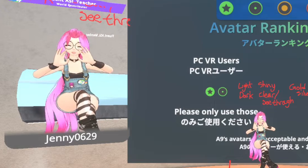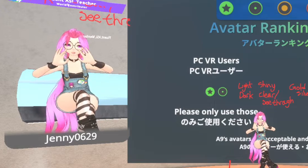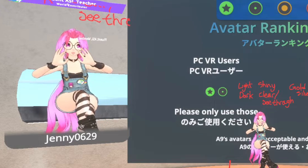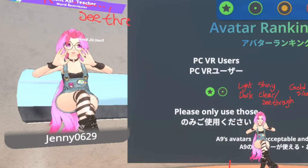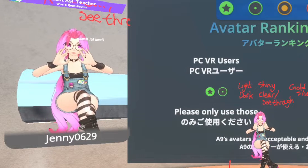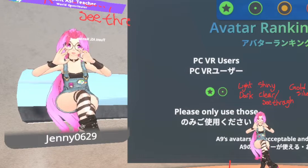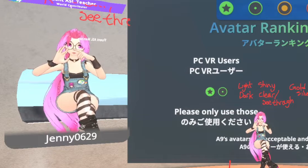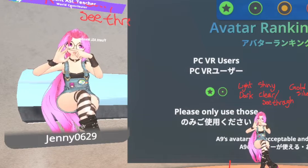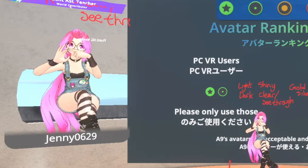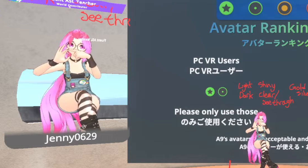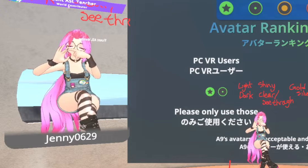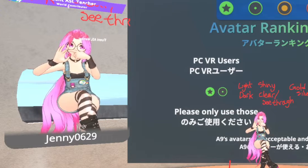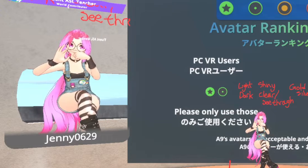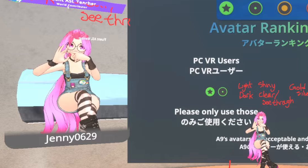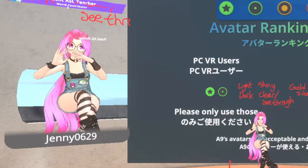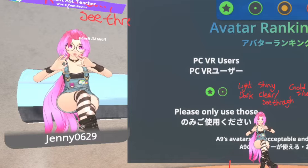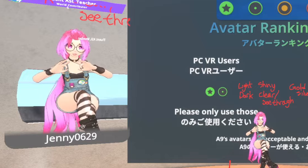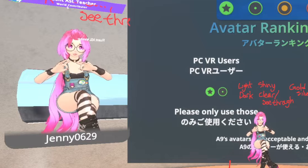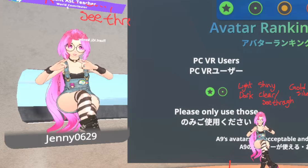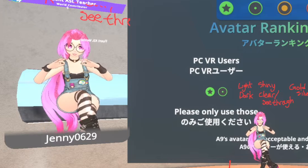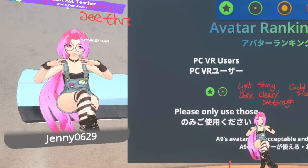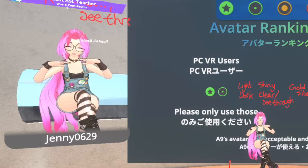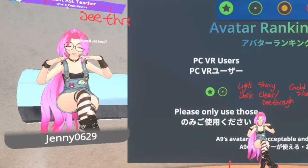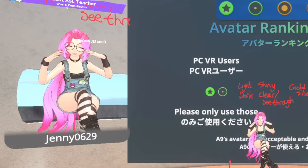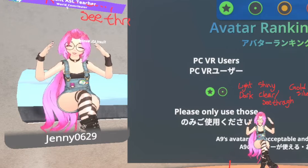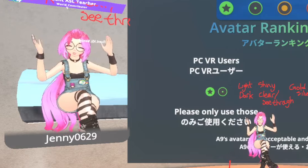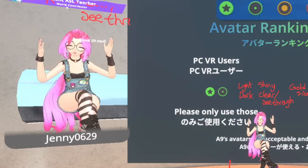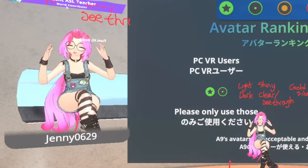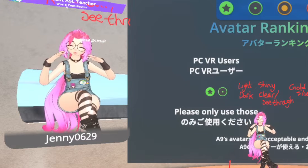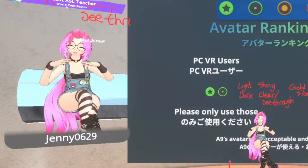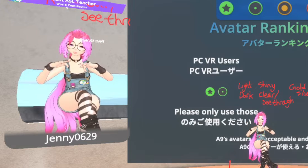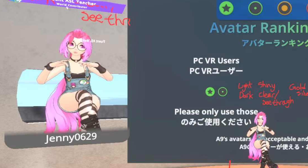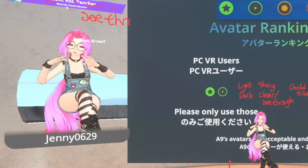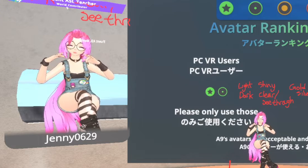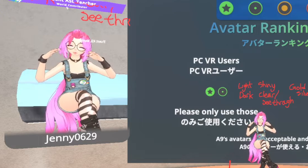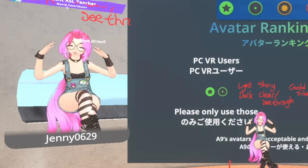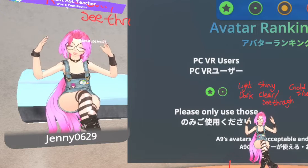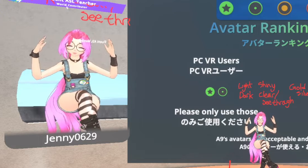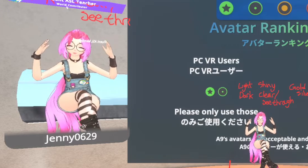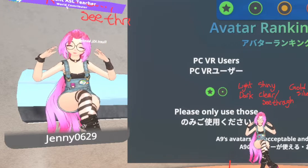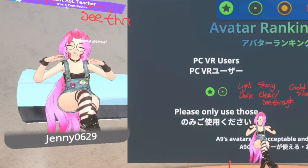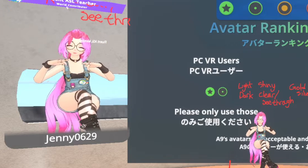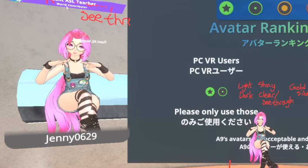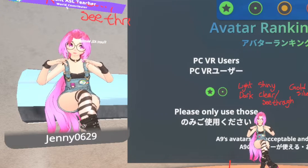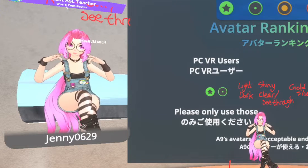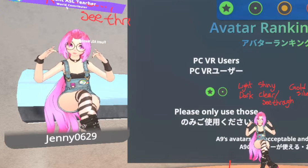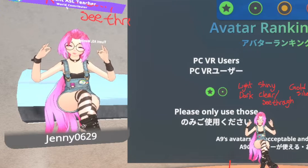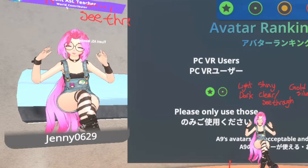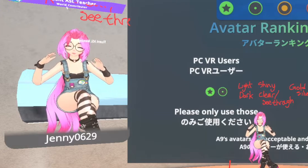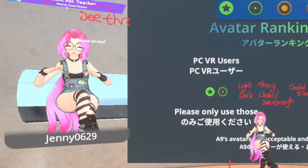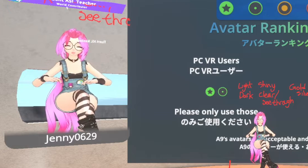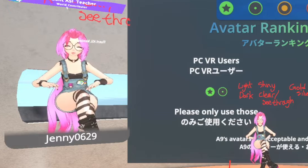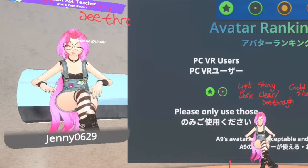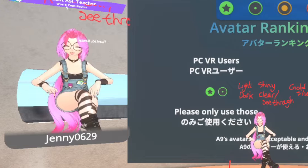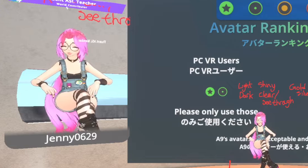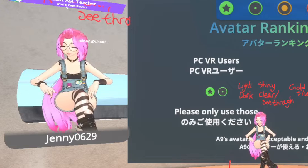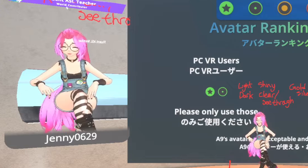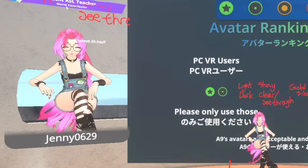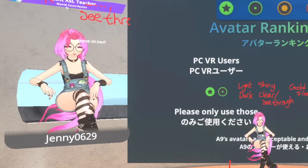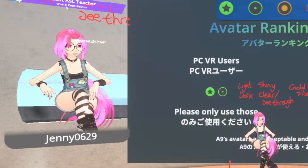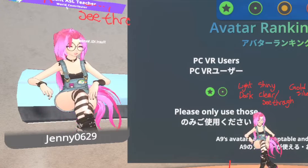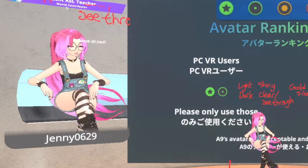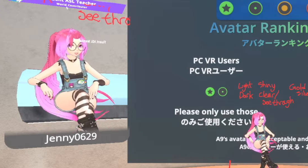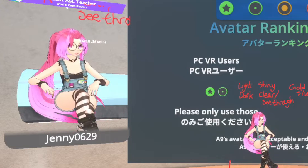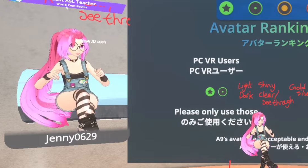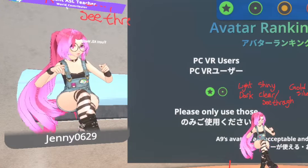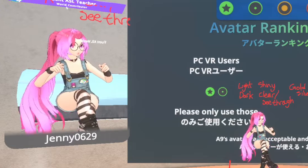But yeah, with shiny, you could just point to your middle fingers and then do open hands like that. Okay. Yeah, good question.